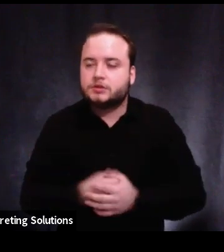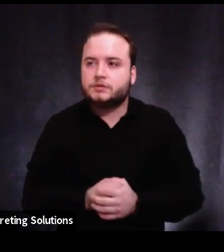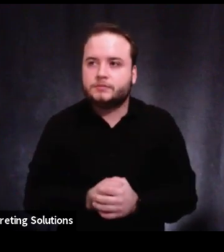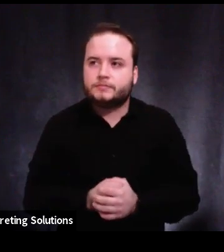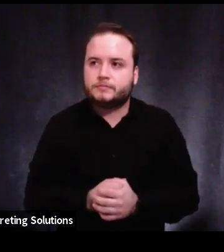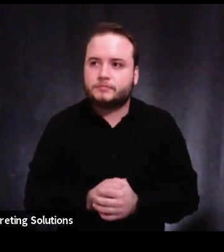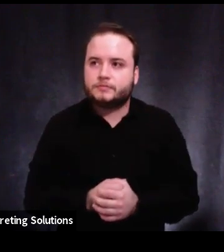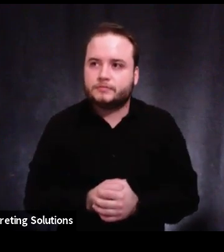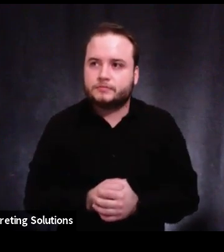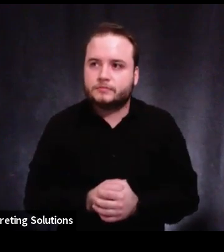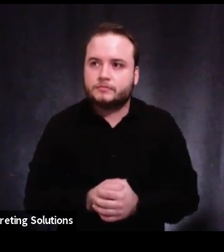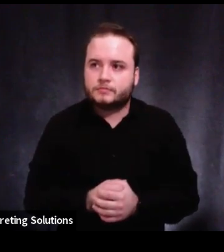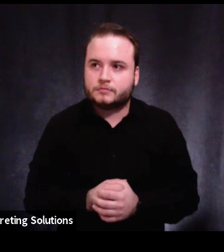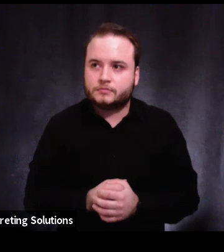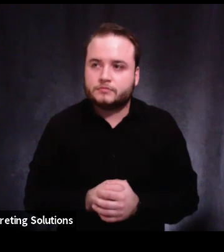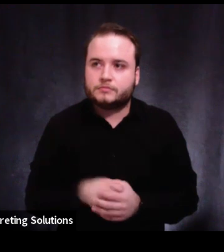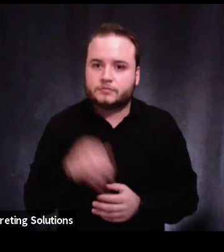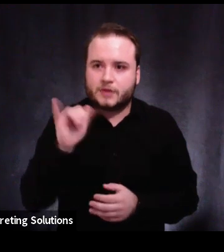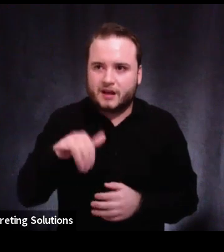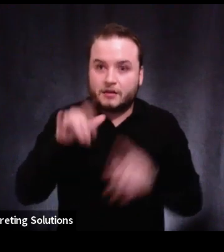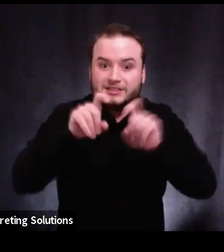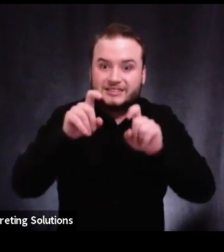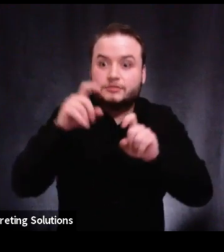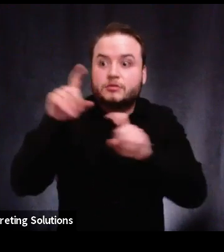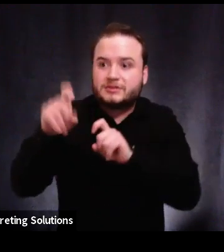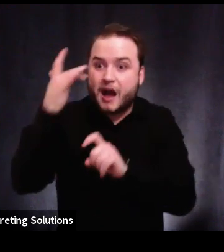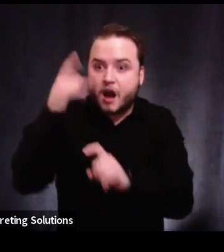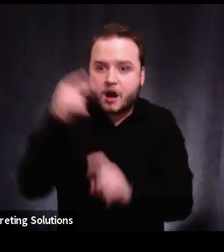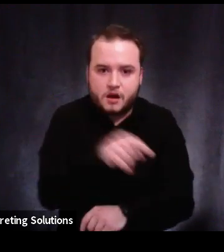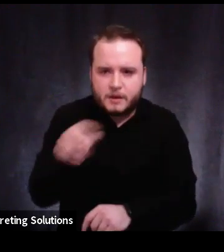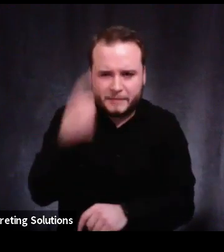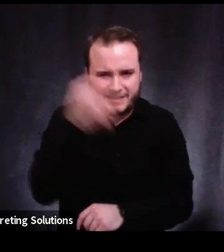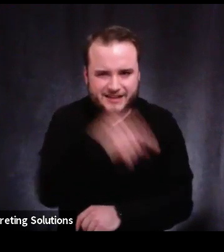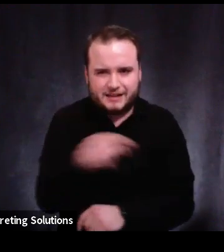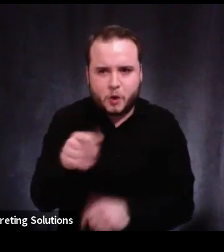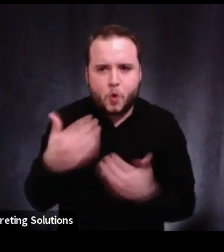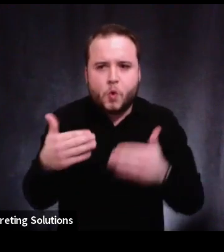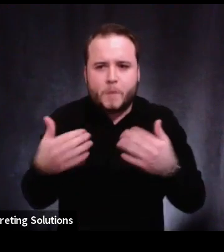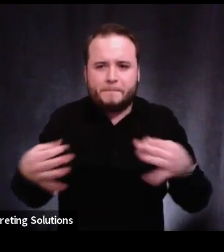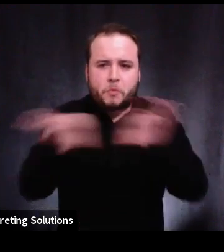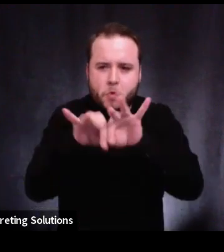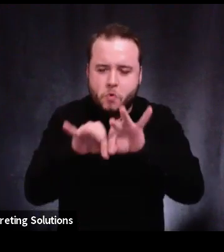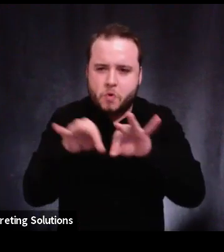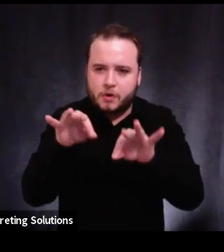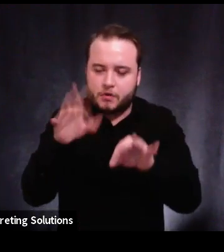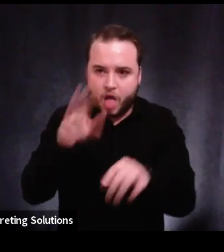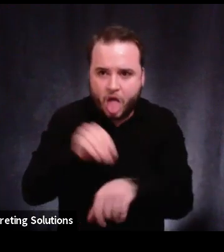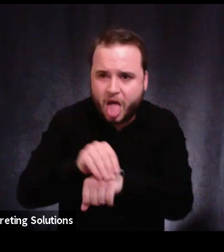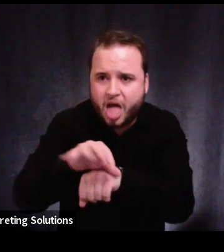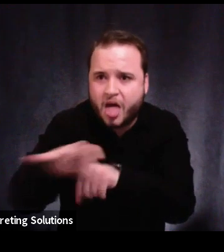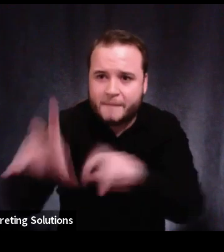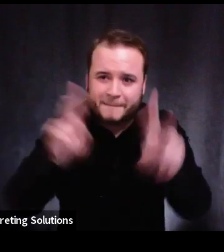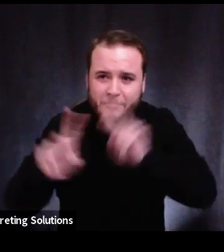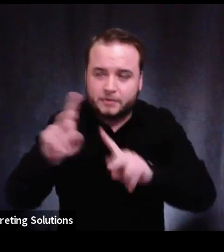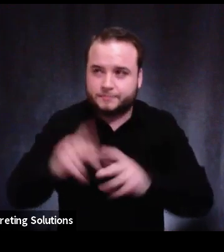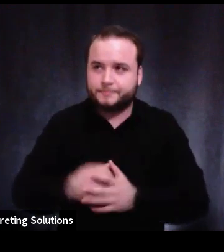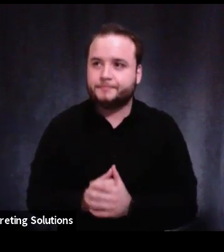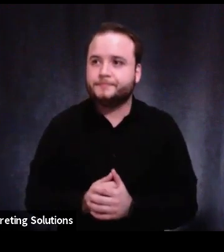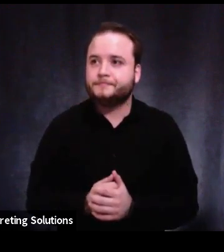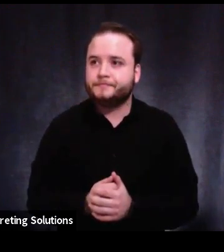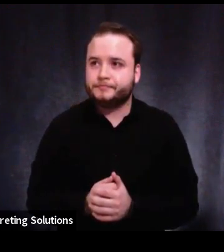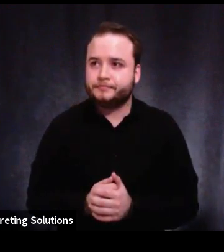spread. But the limitations on testing, although we've shared with you some data that suggests that we're kind of